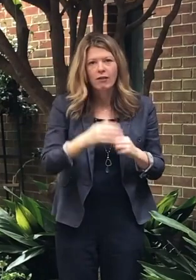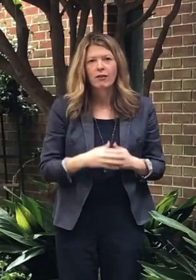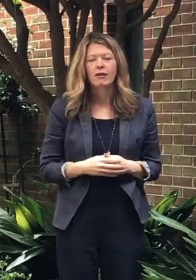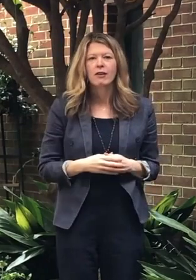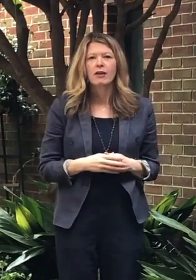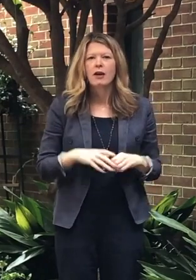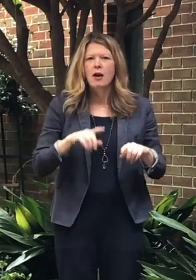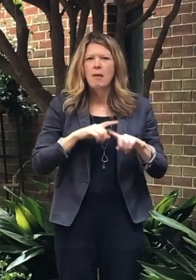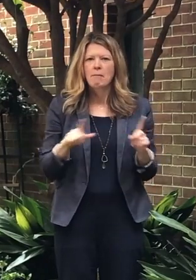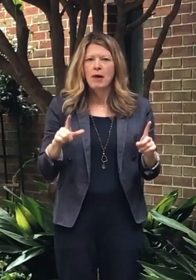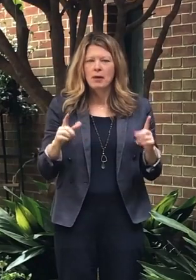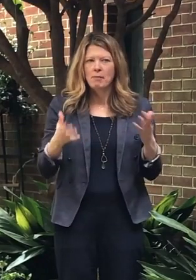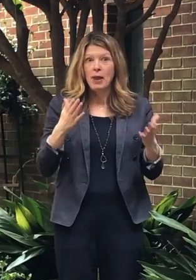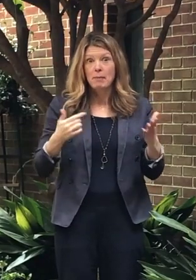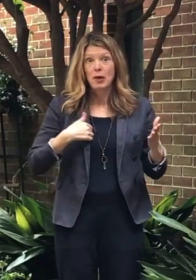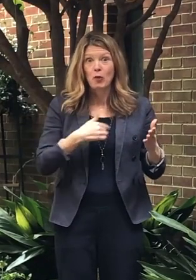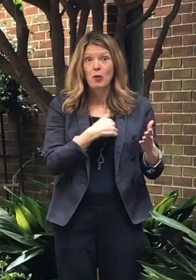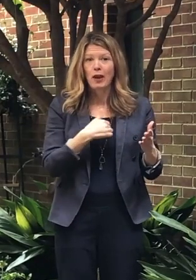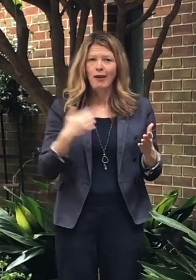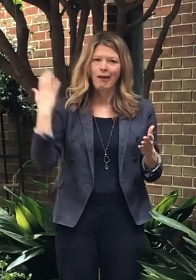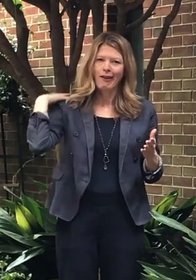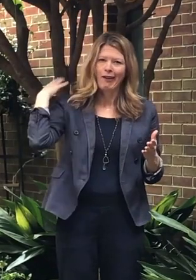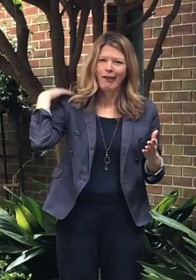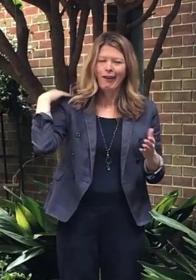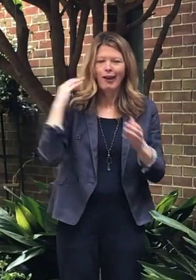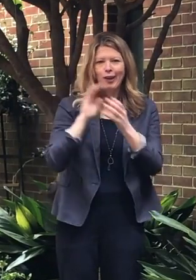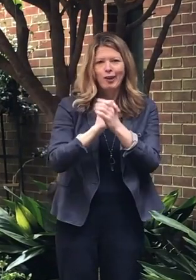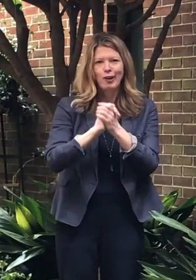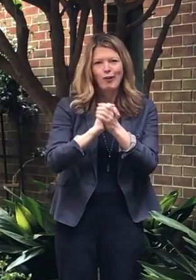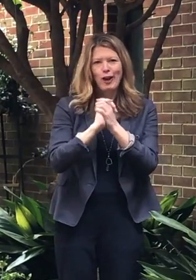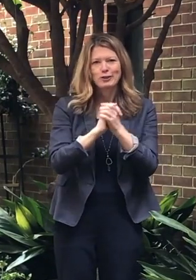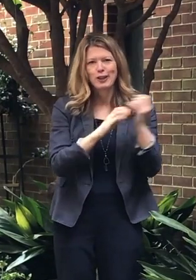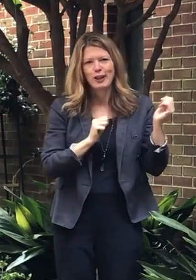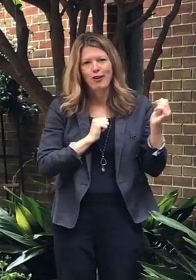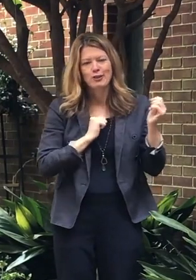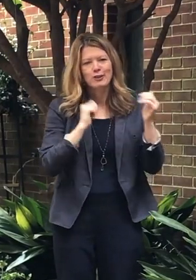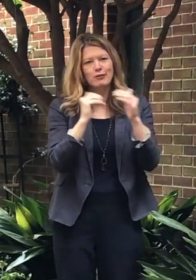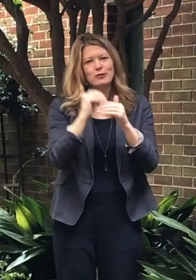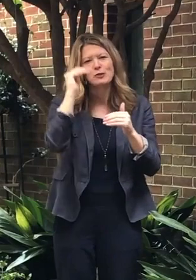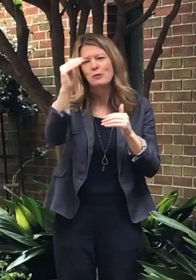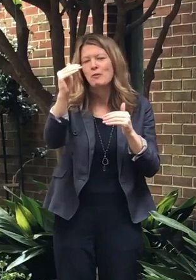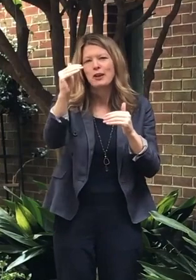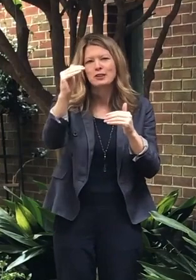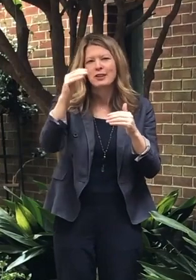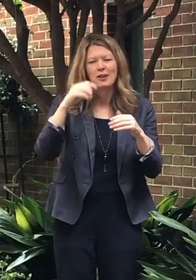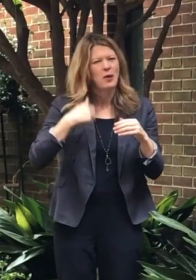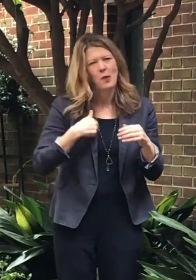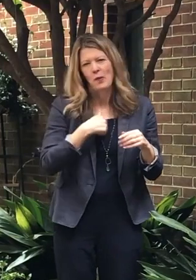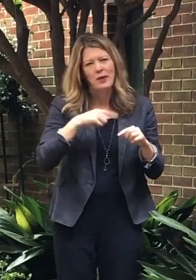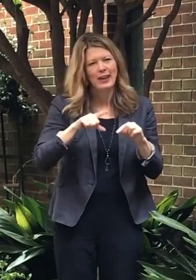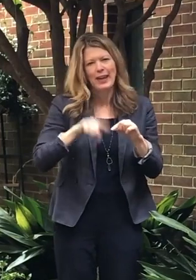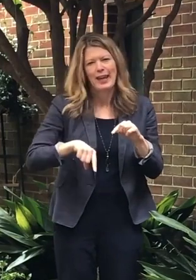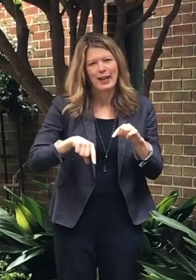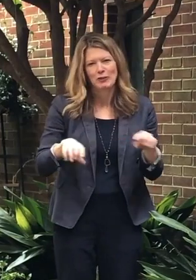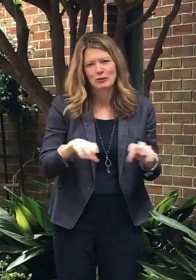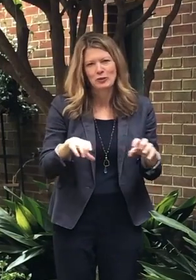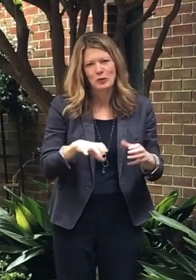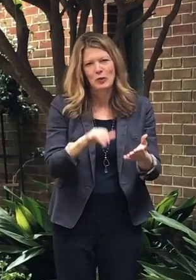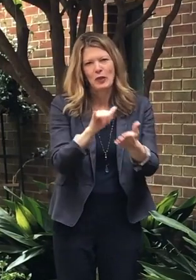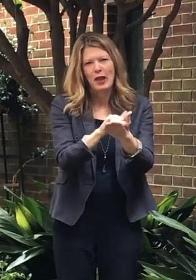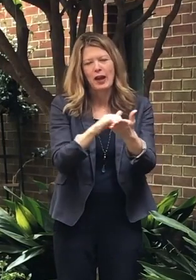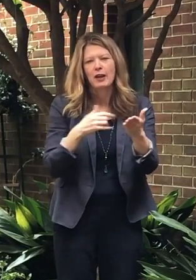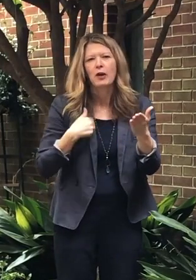beginning to commend ourselves again? Surely we do not need, as some do, letters